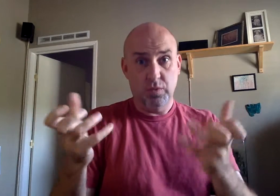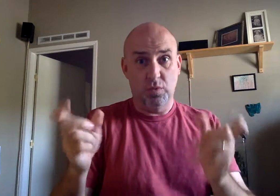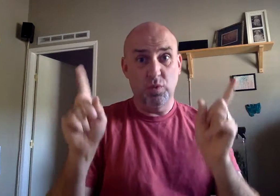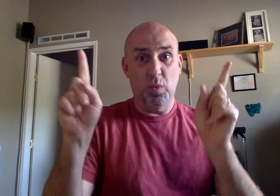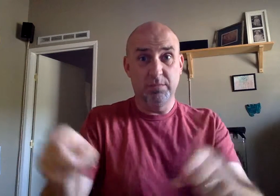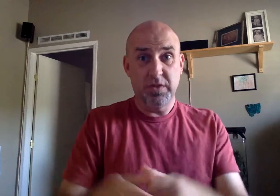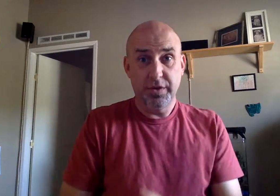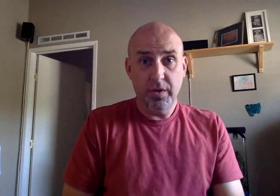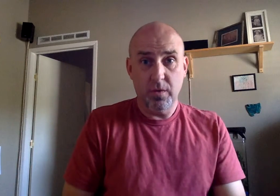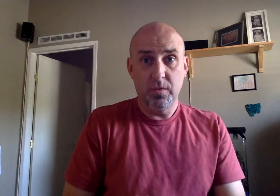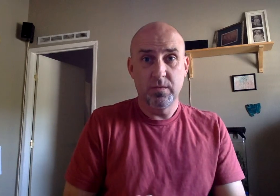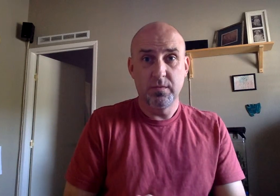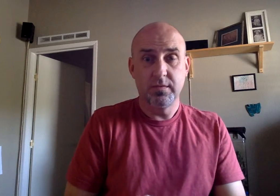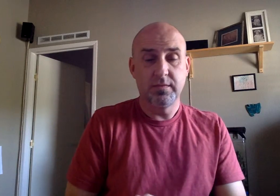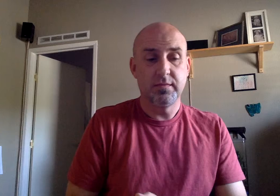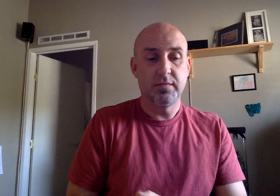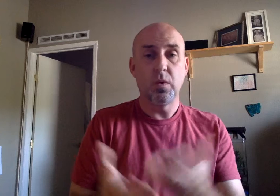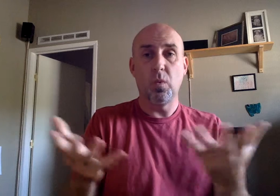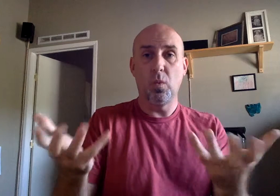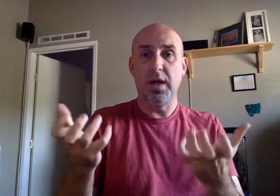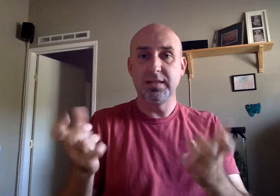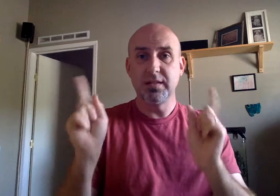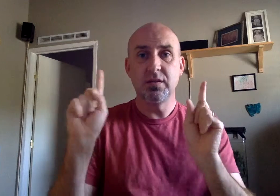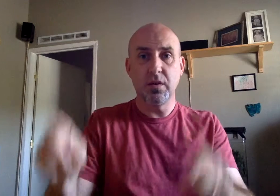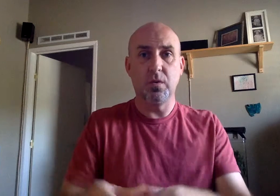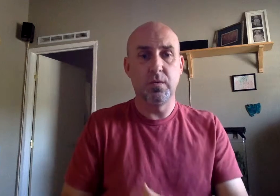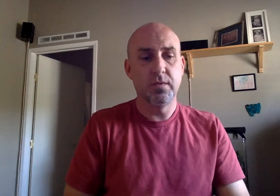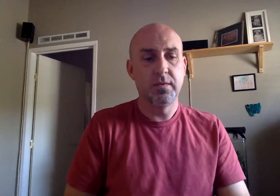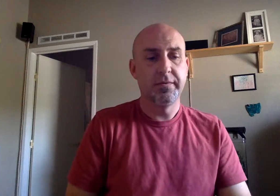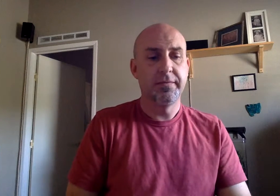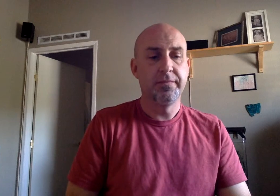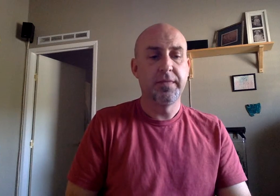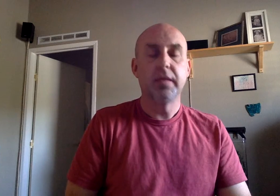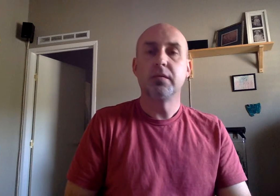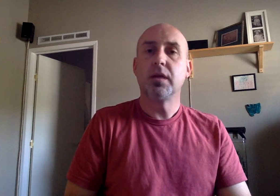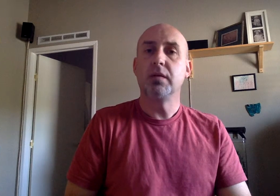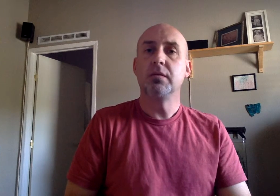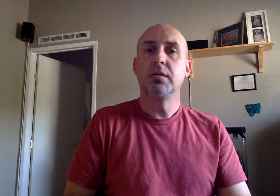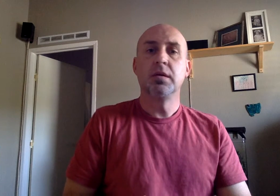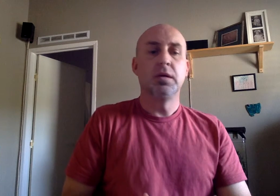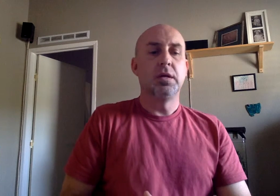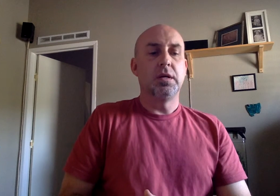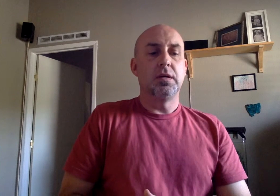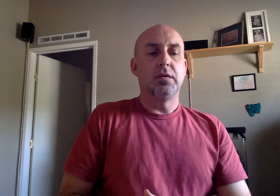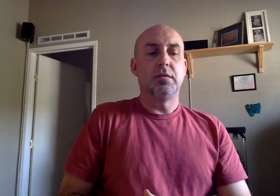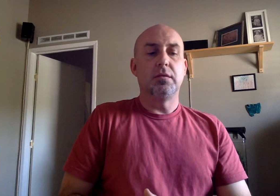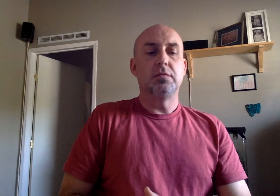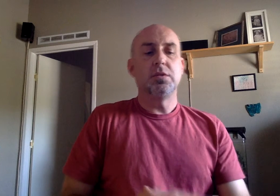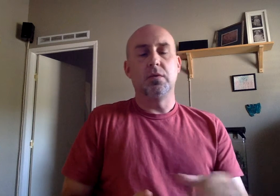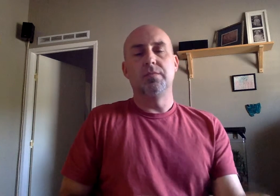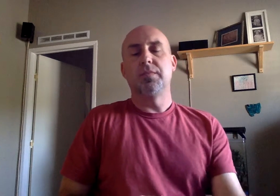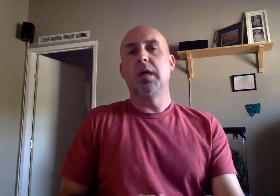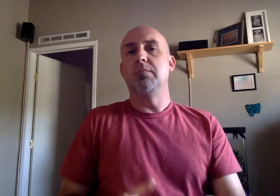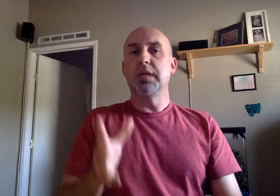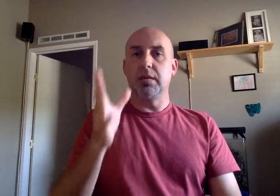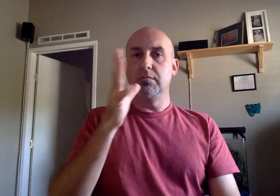You want him to go. Want, go. Okay. So, again,